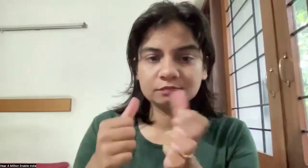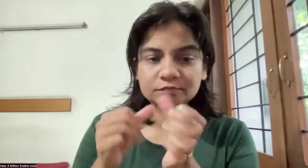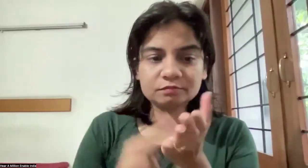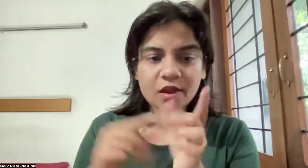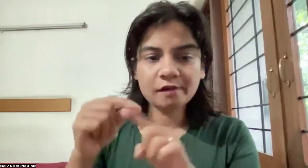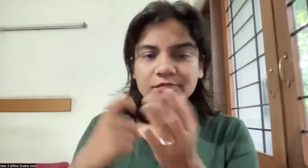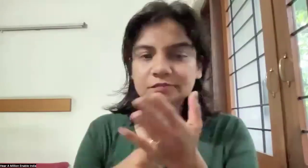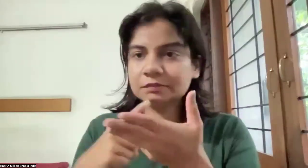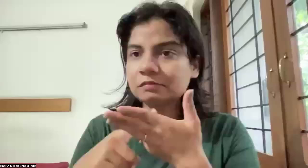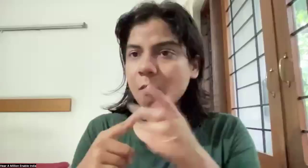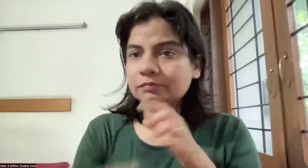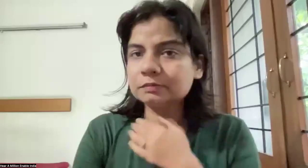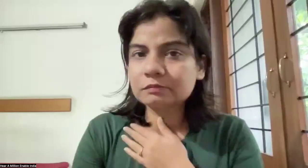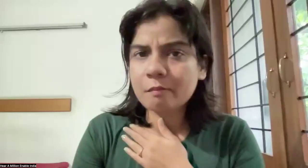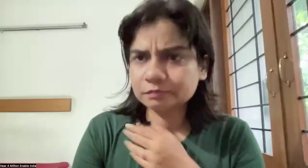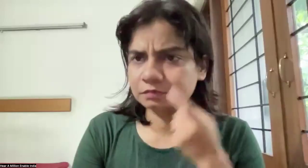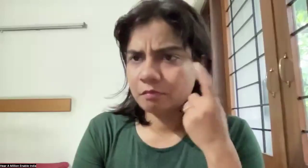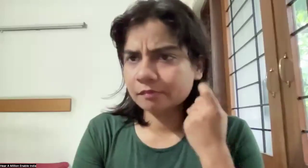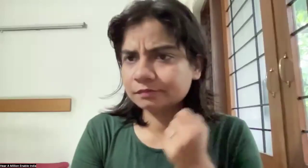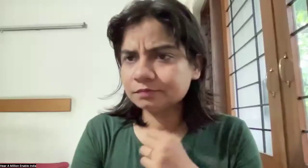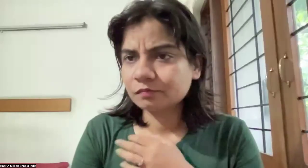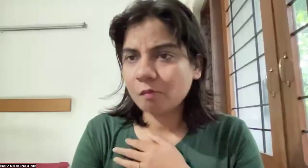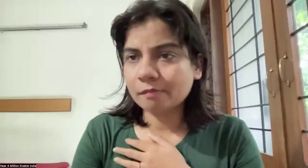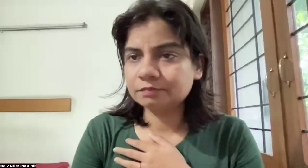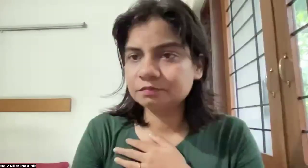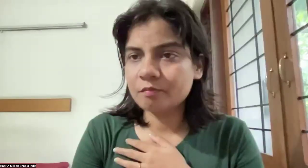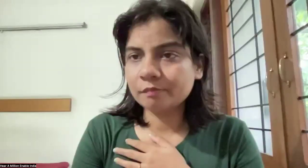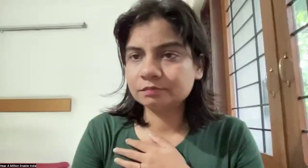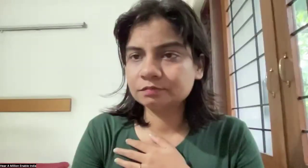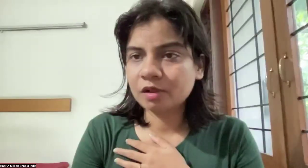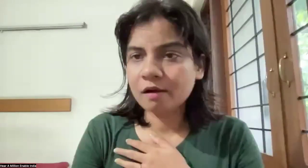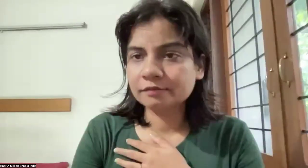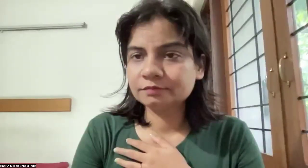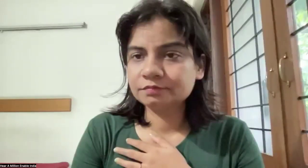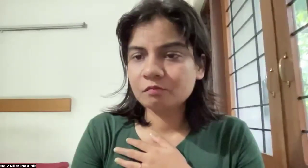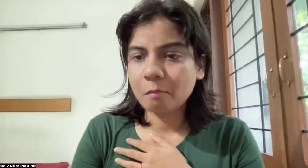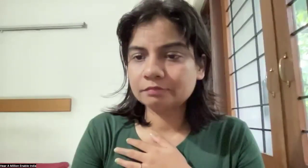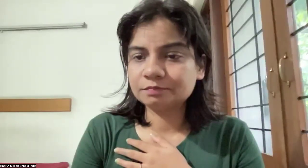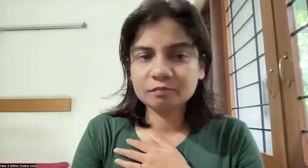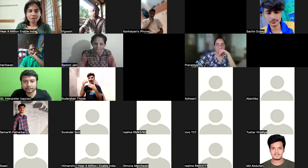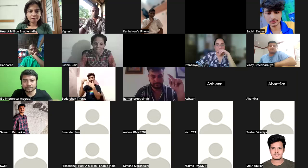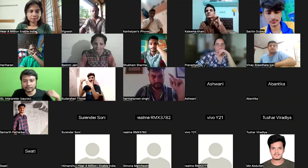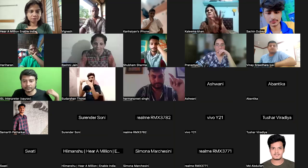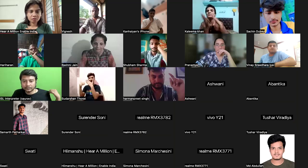And Harmanpreet, be spotlighted, please. Harmanpreet, are you there?